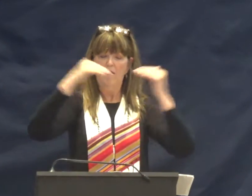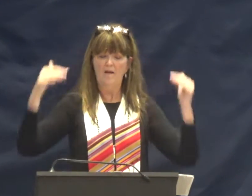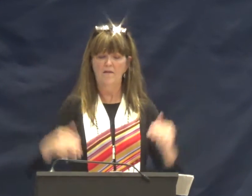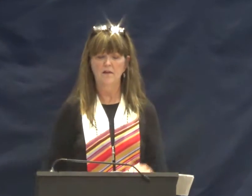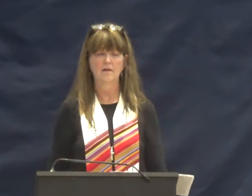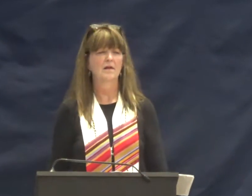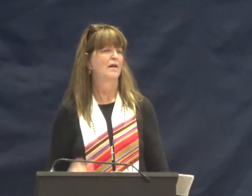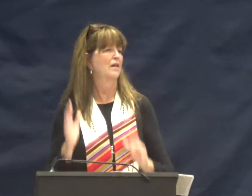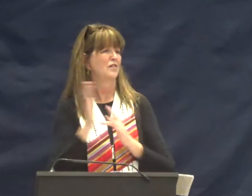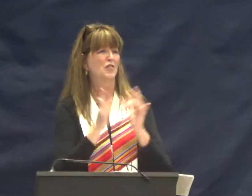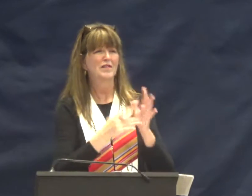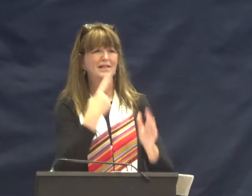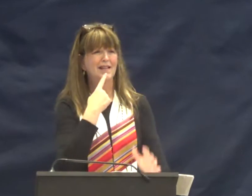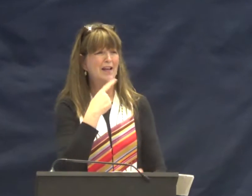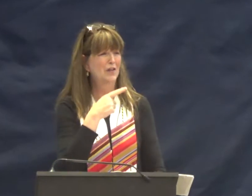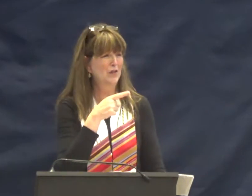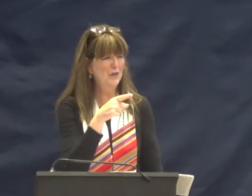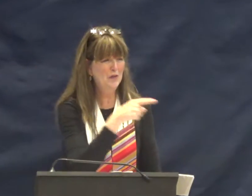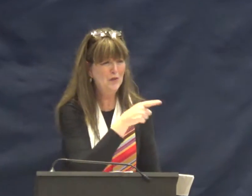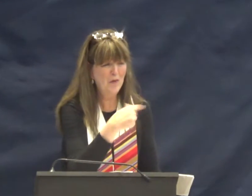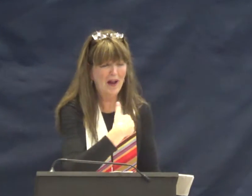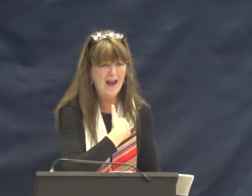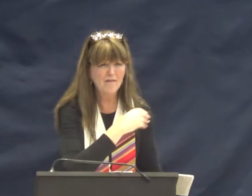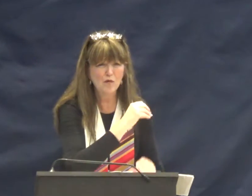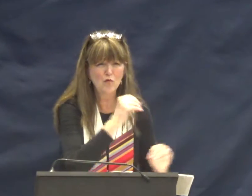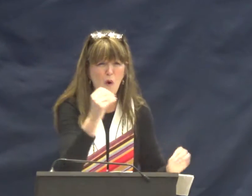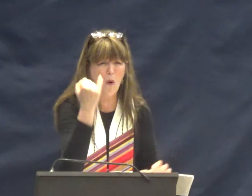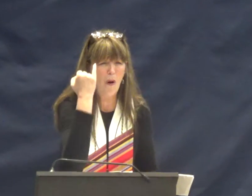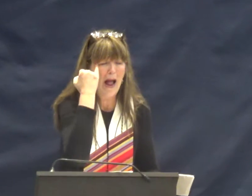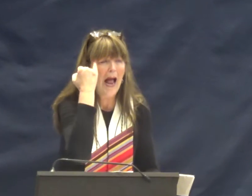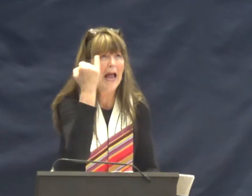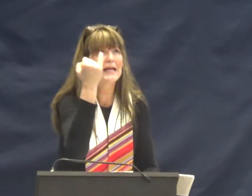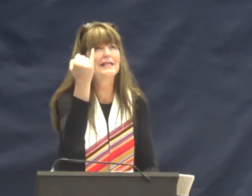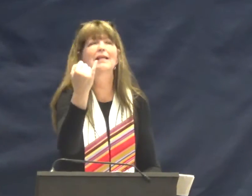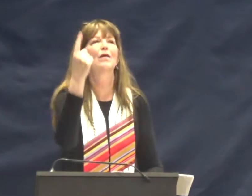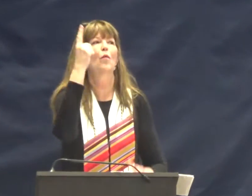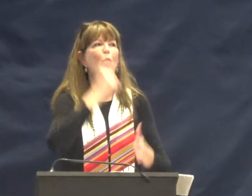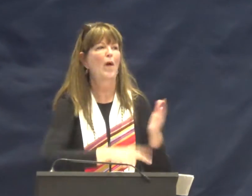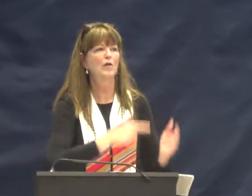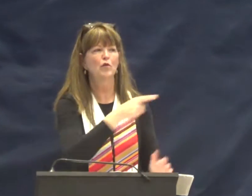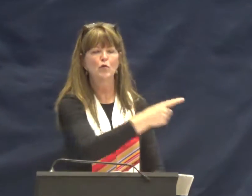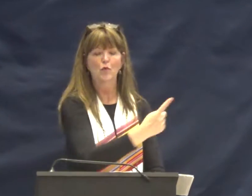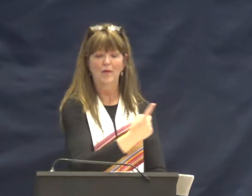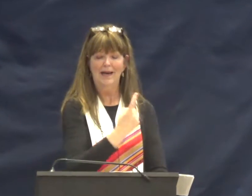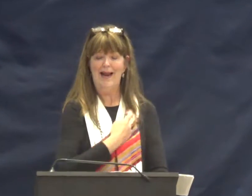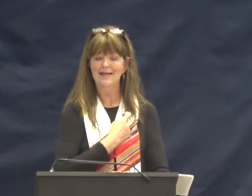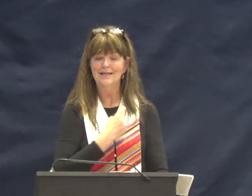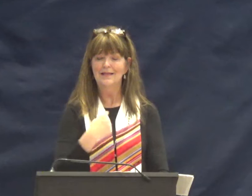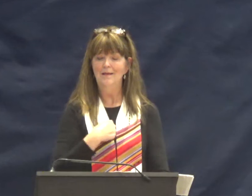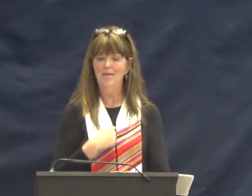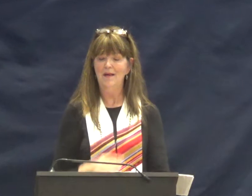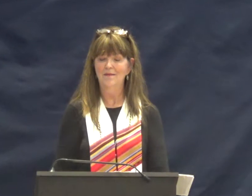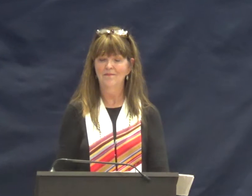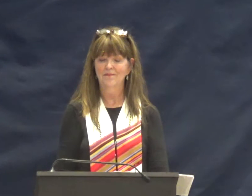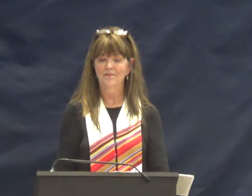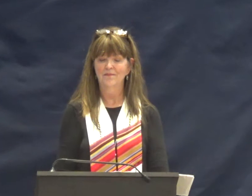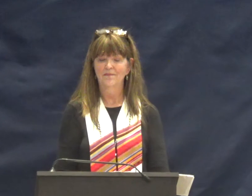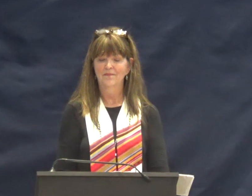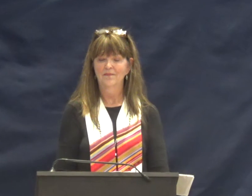about someone who wanted to sit on their right and someone on their left when they got to heaven. Jesus saw that and responded and said, you have no